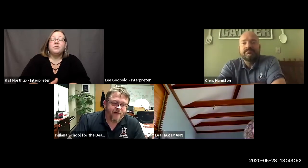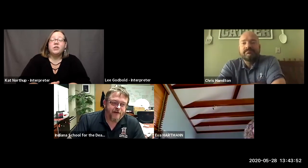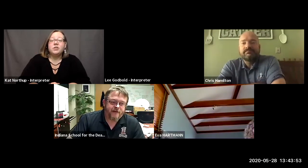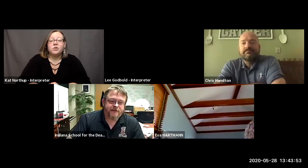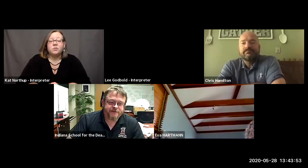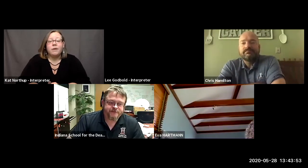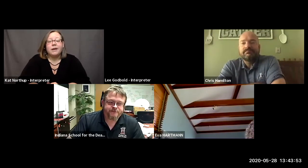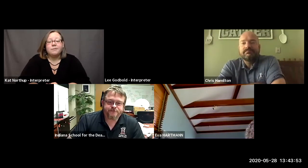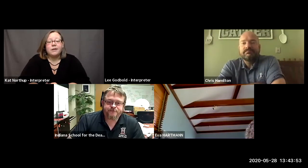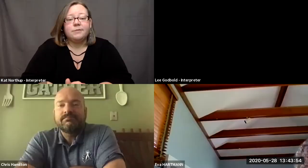very true, Matt. Yeah.